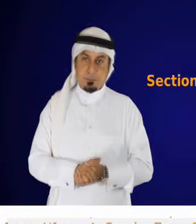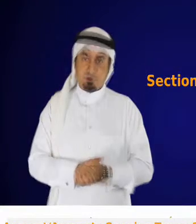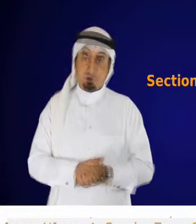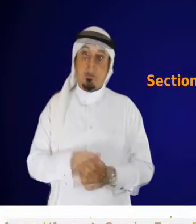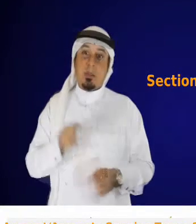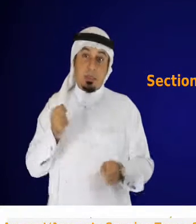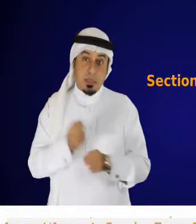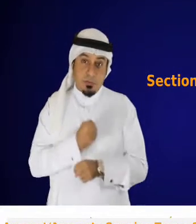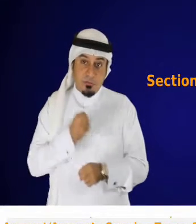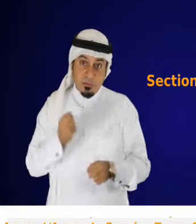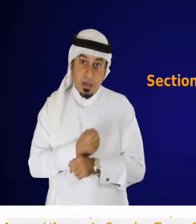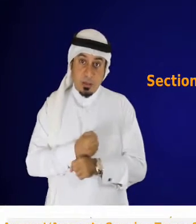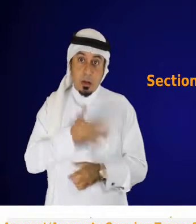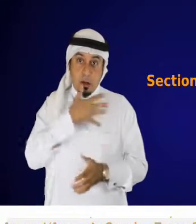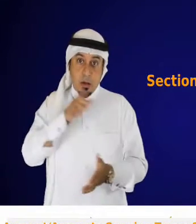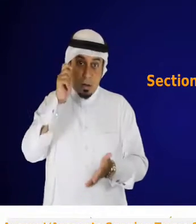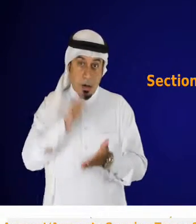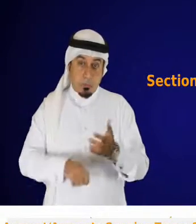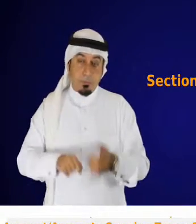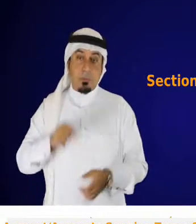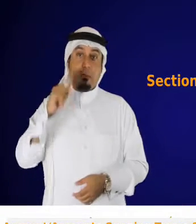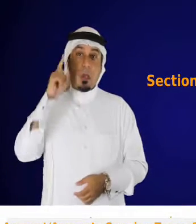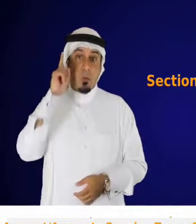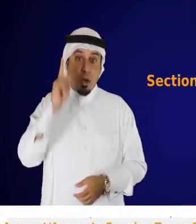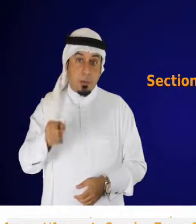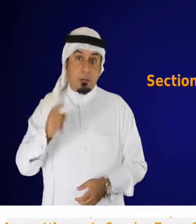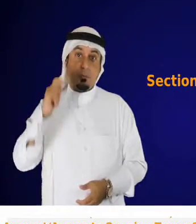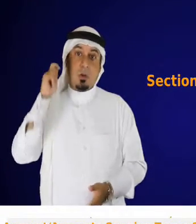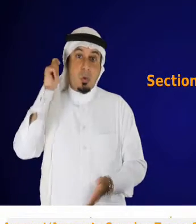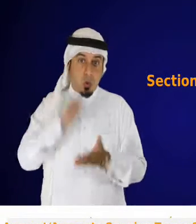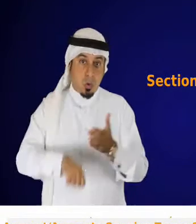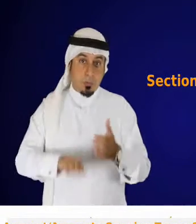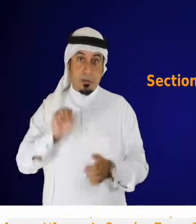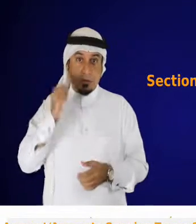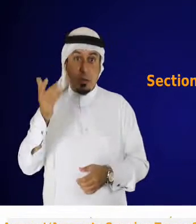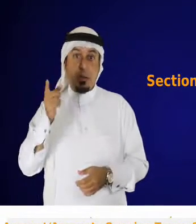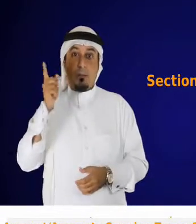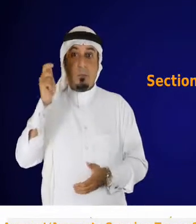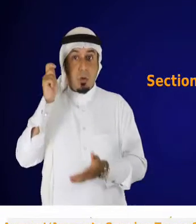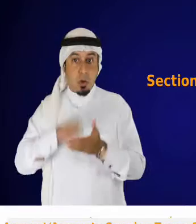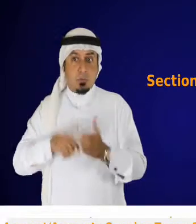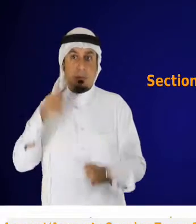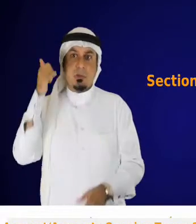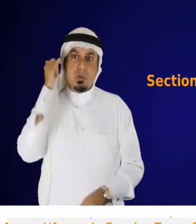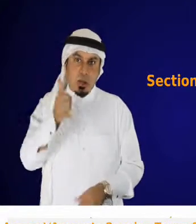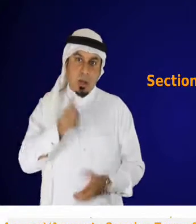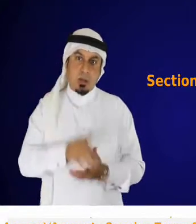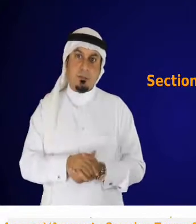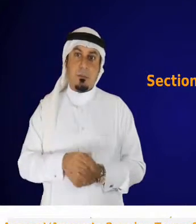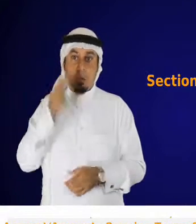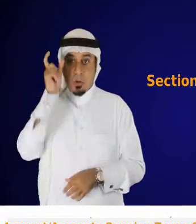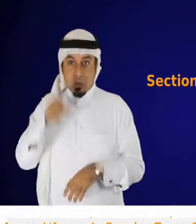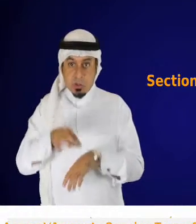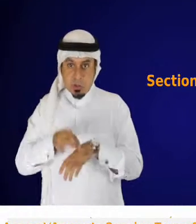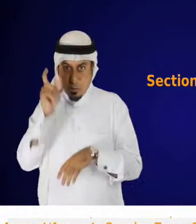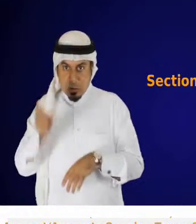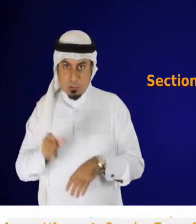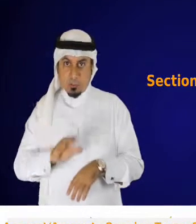A. Exchange data, information and documents, and disclose and inquire about any data and information with respect to his